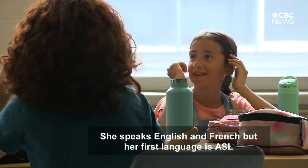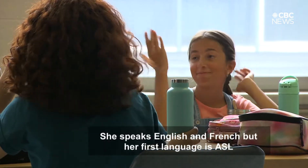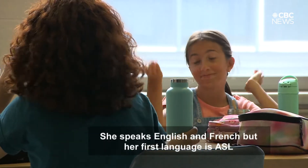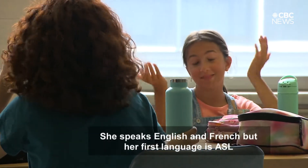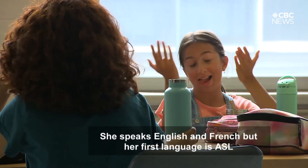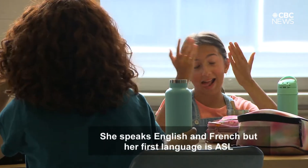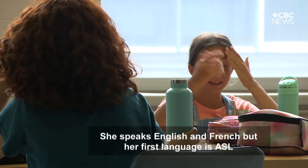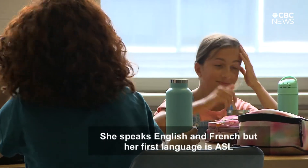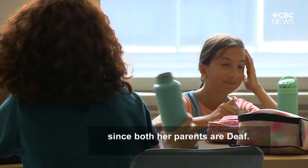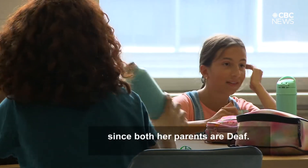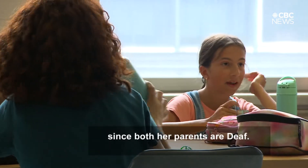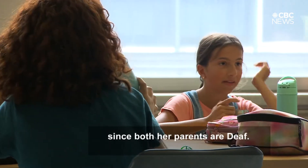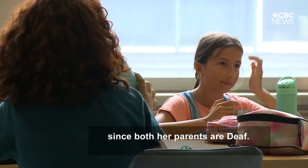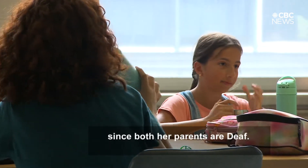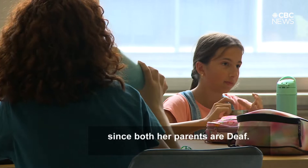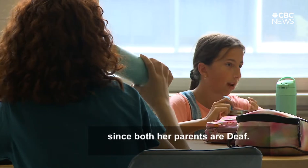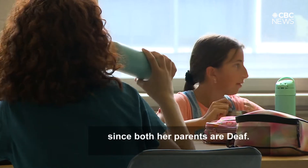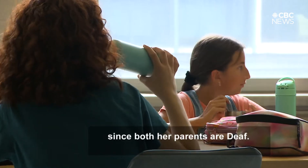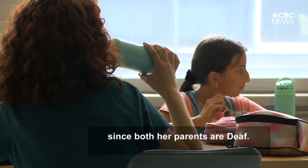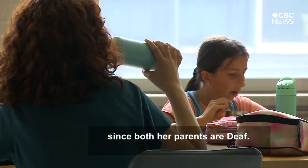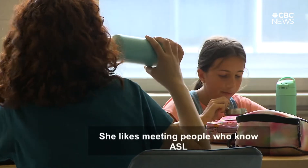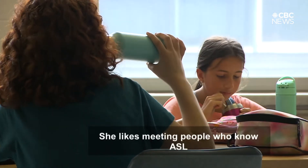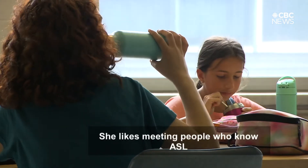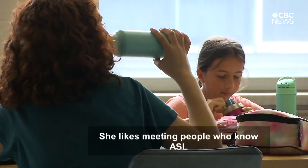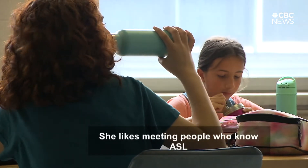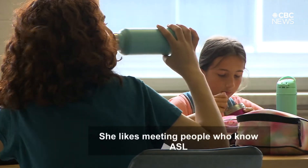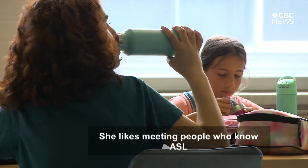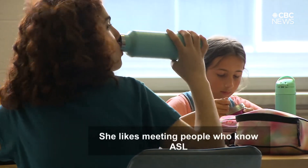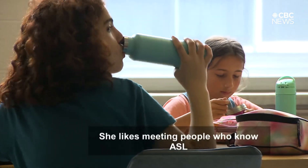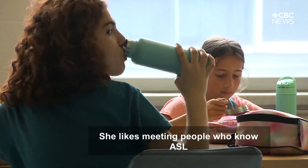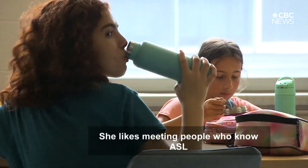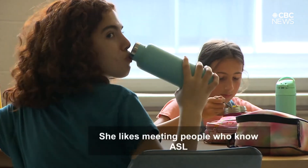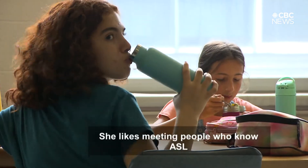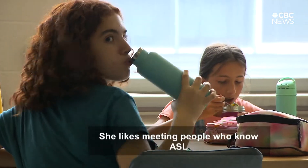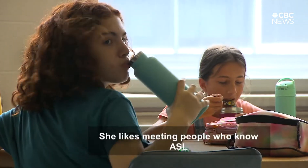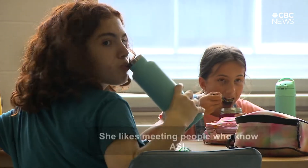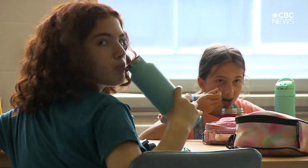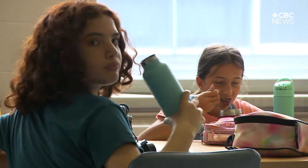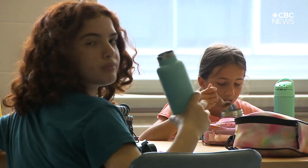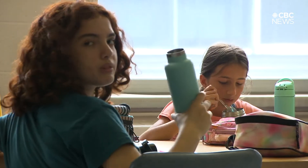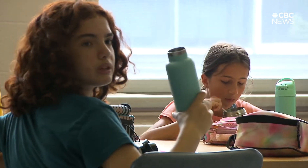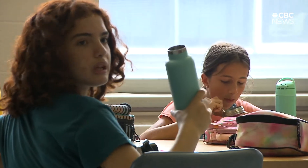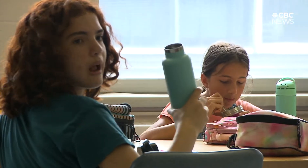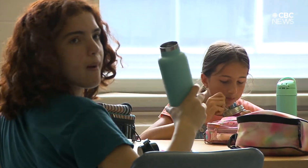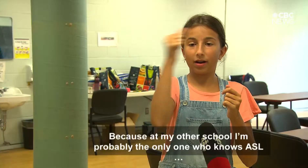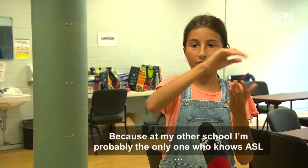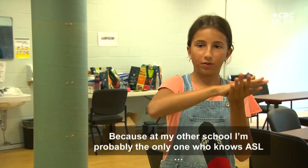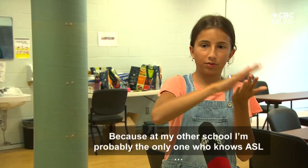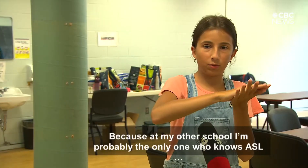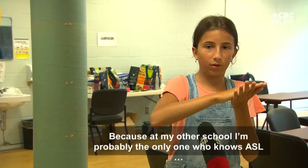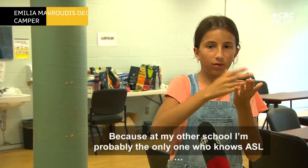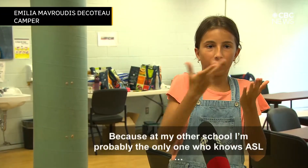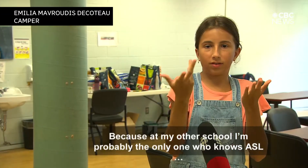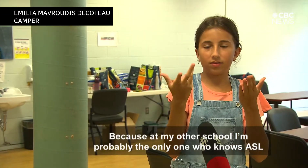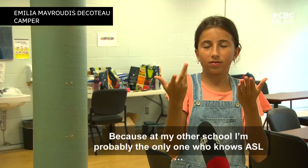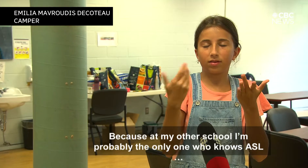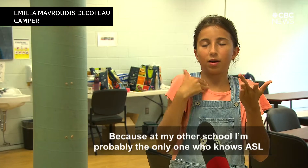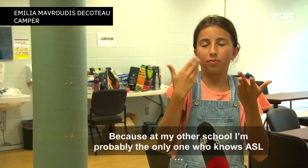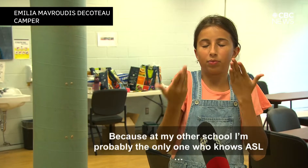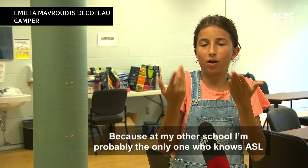is ASL since both her parents are deaf. She likes meeting people who know ASL. Because at my other school, I'm probably